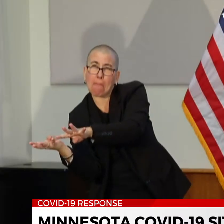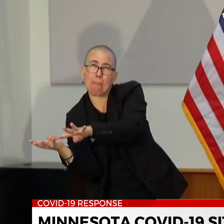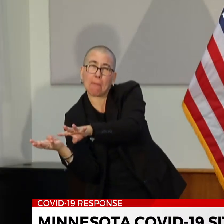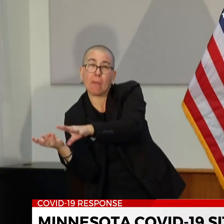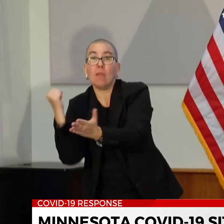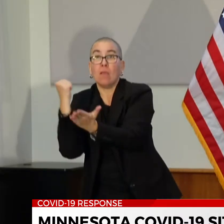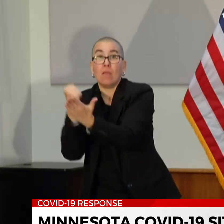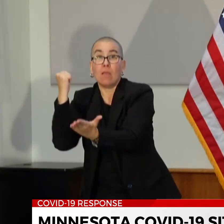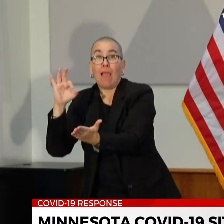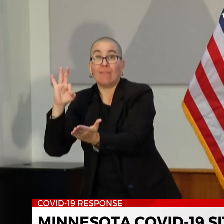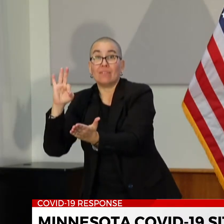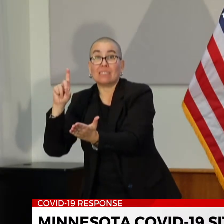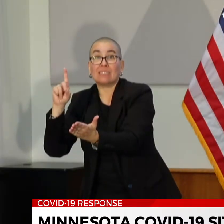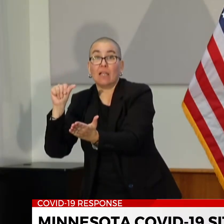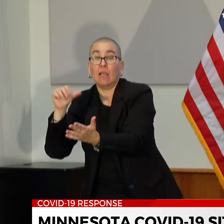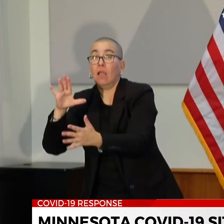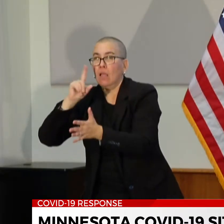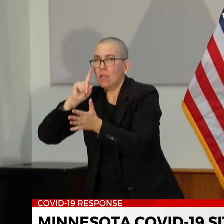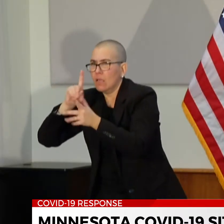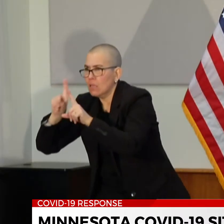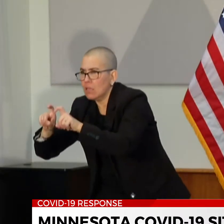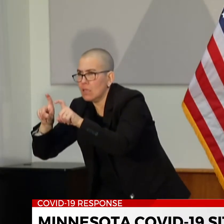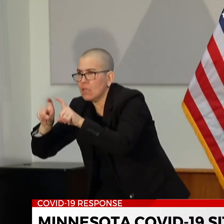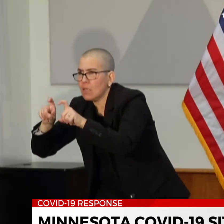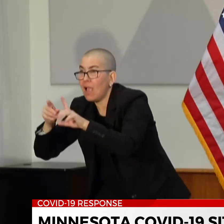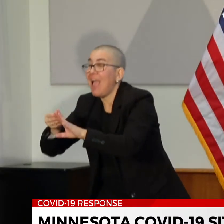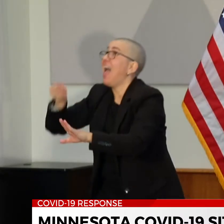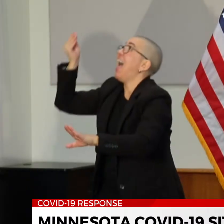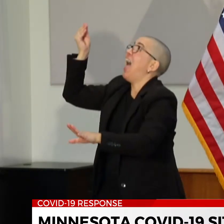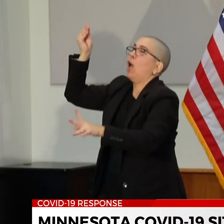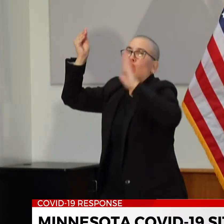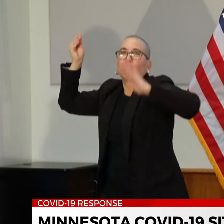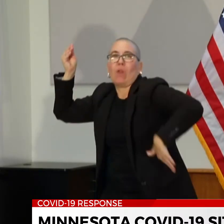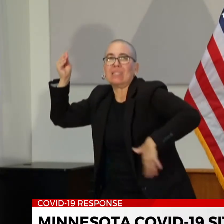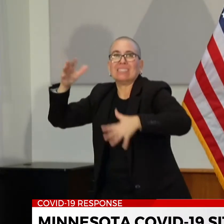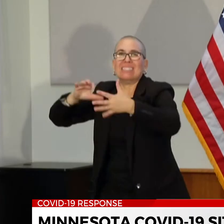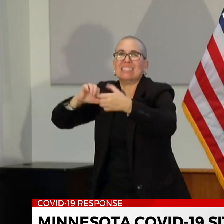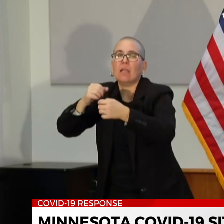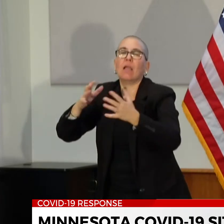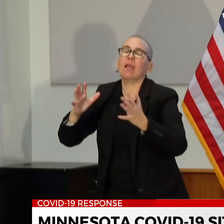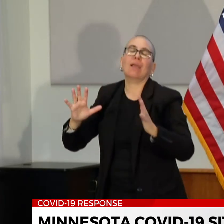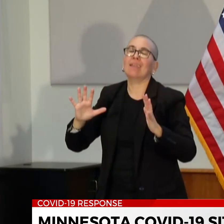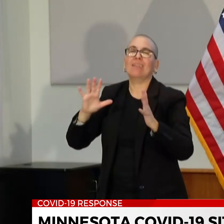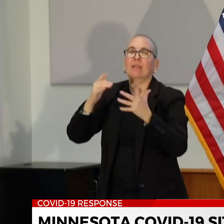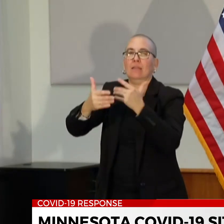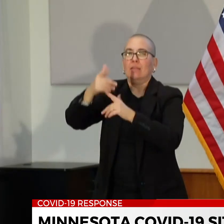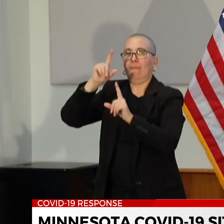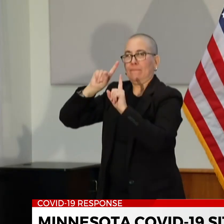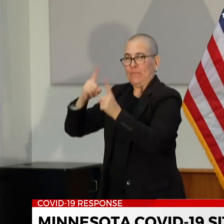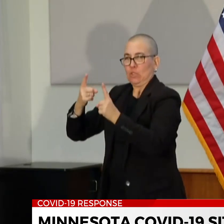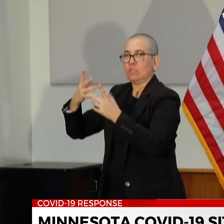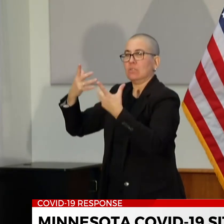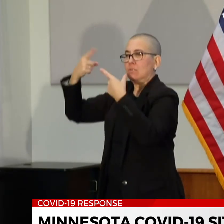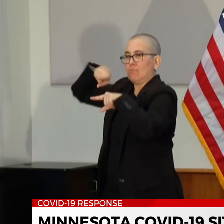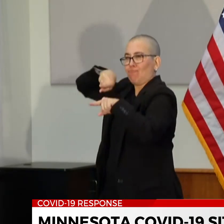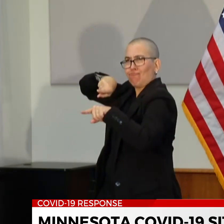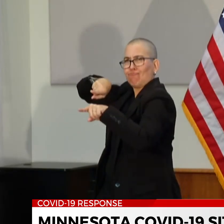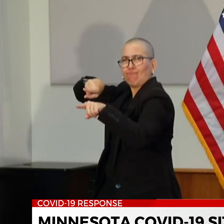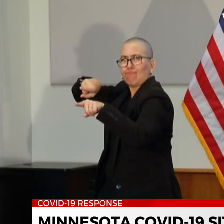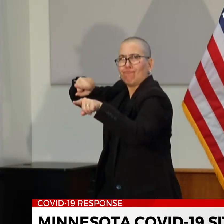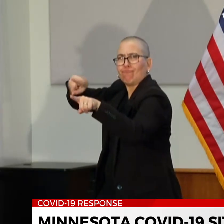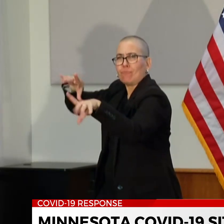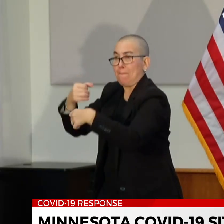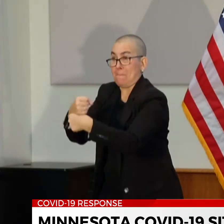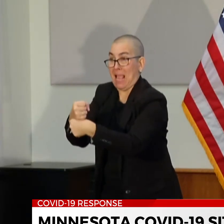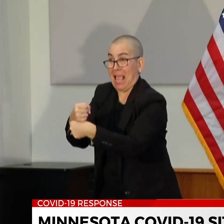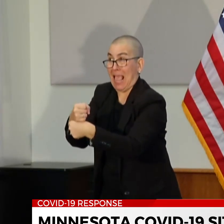December 11th, if they got a usage authorization, they would have just start building up their capacity. They're already manufacturing. So what that means